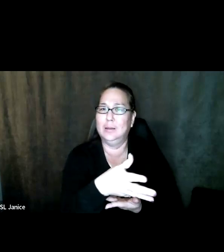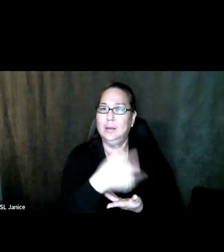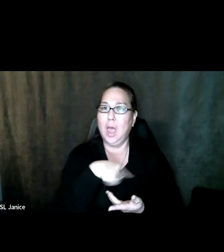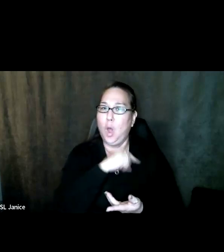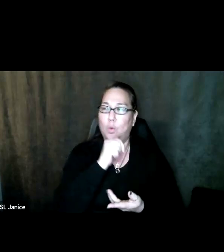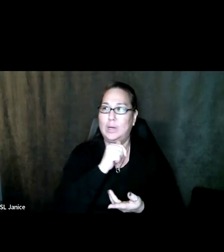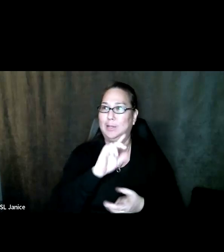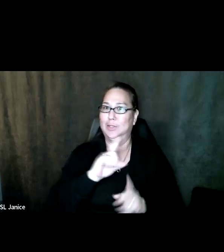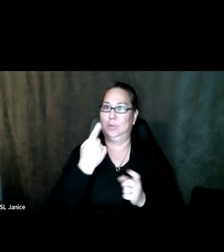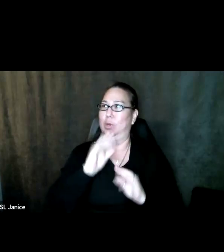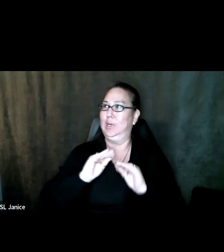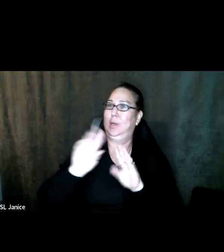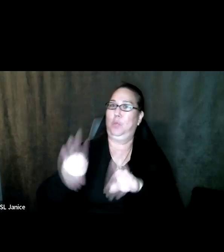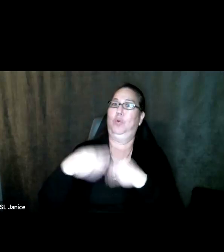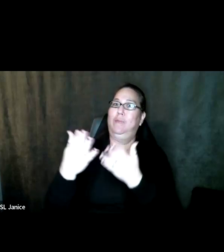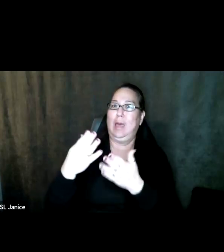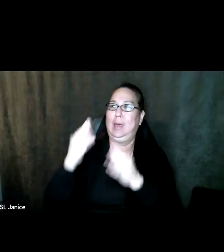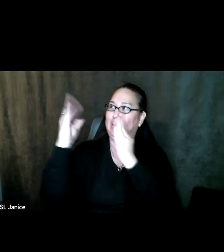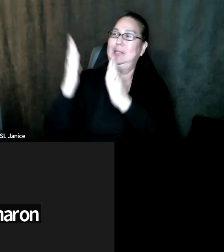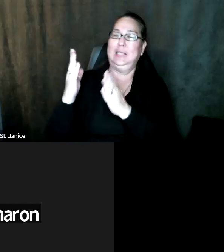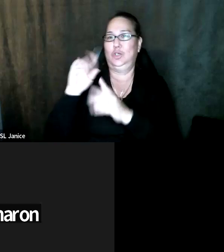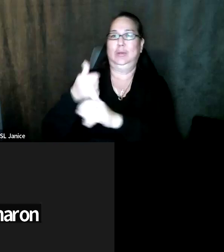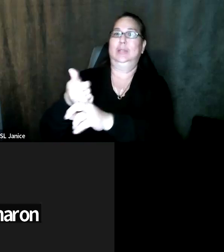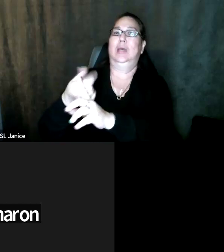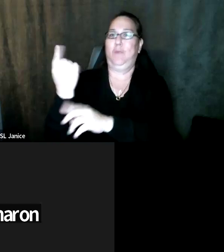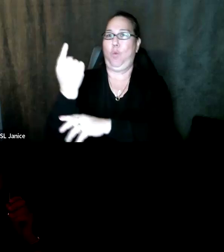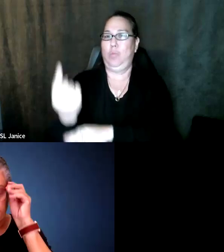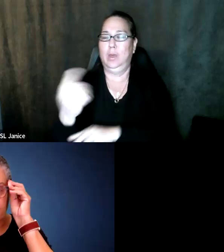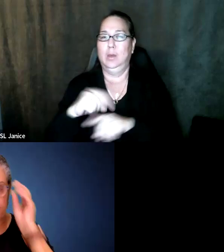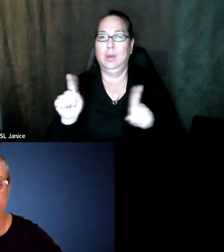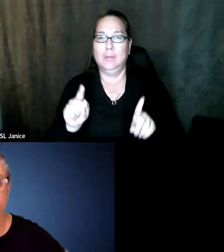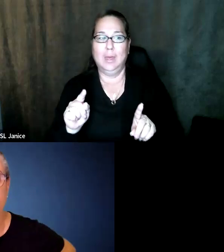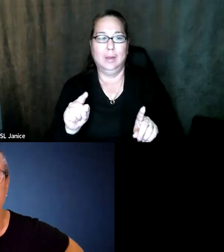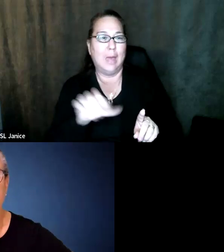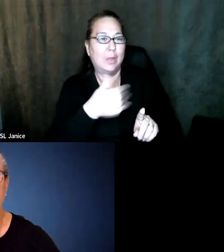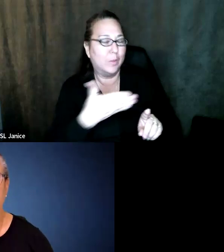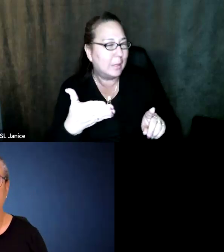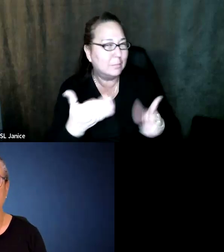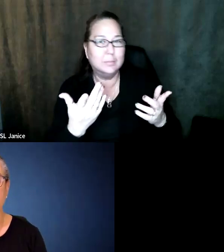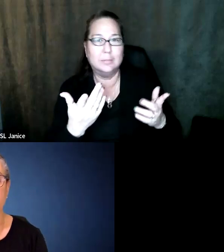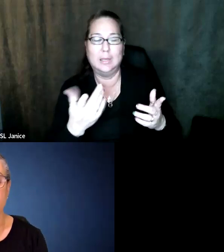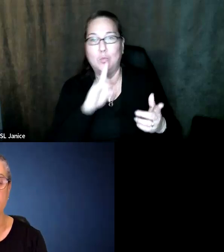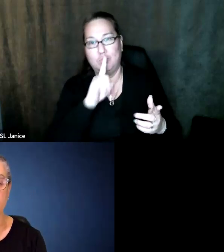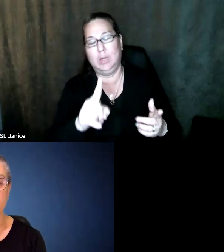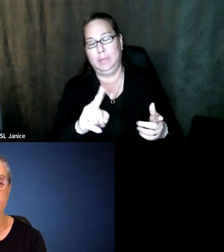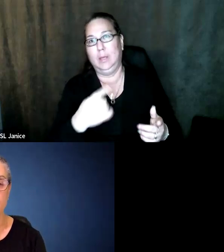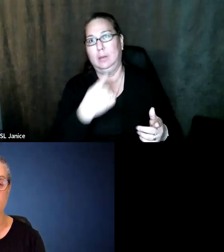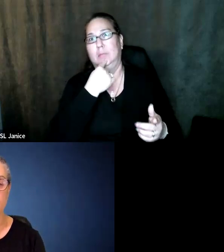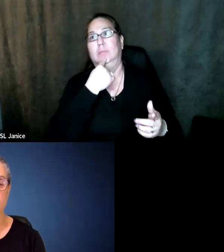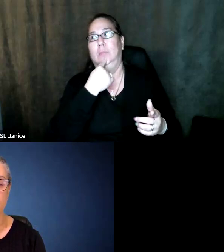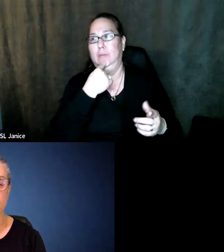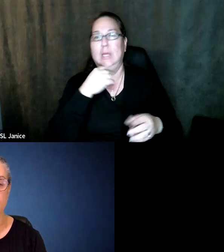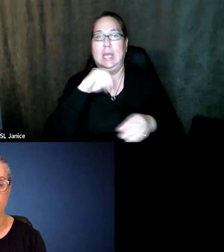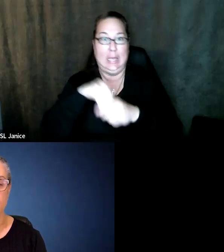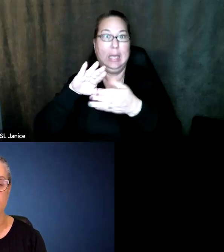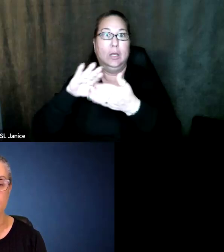in this space. It would also help with transportation concerns and many other things. You're speaking I my also know it'd be language. devastating in communities. I'm not trying to